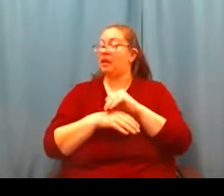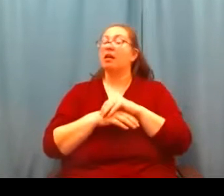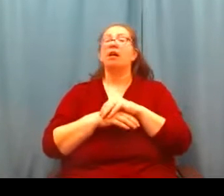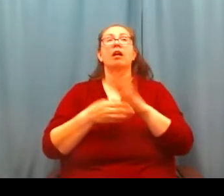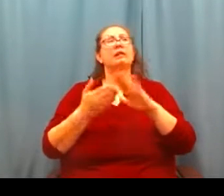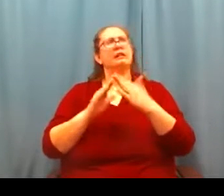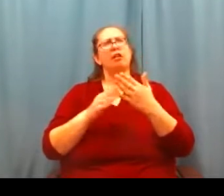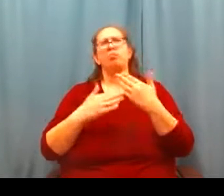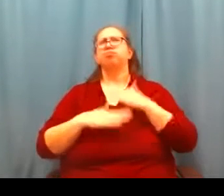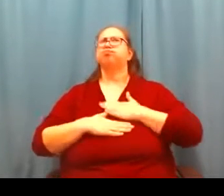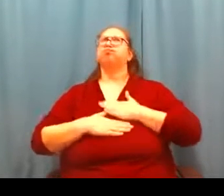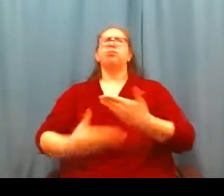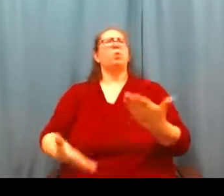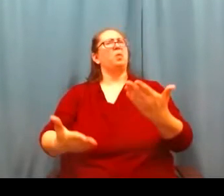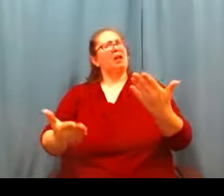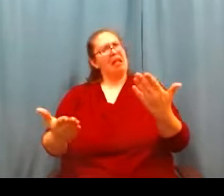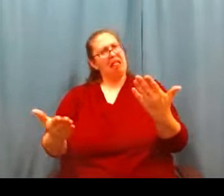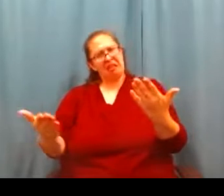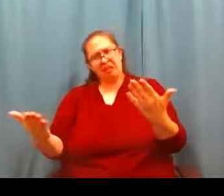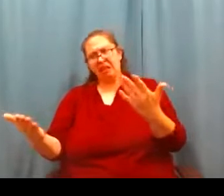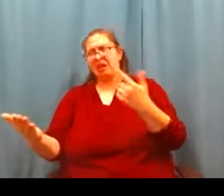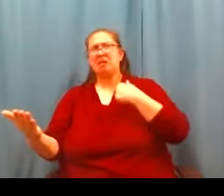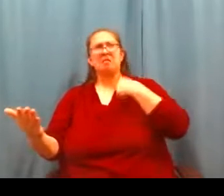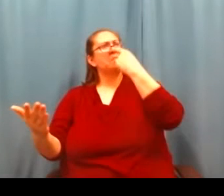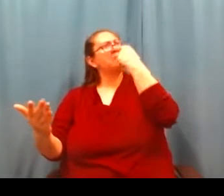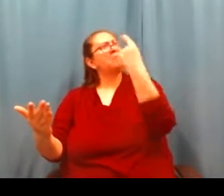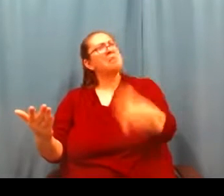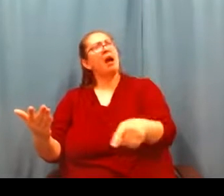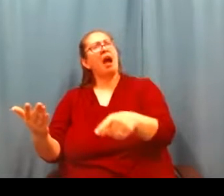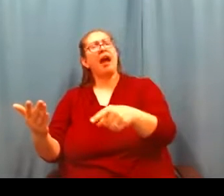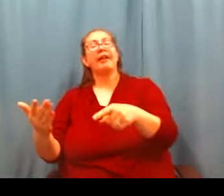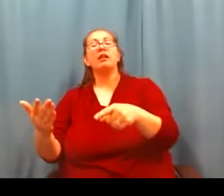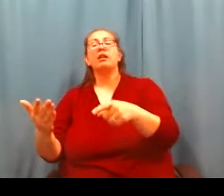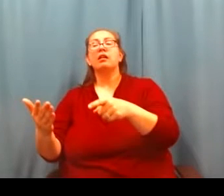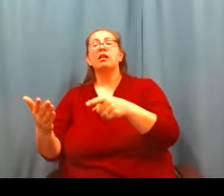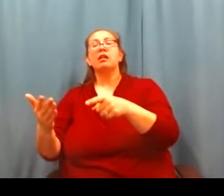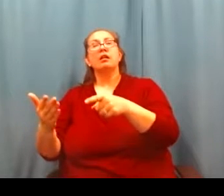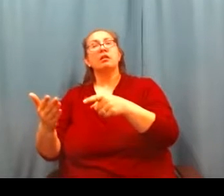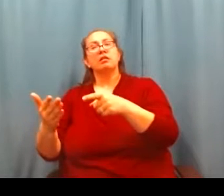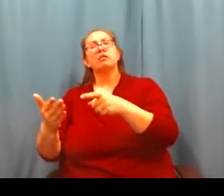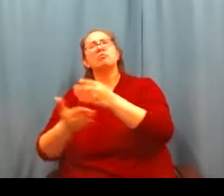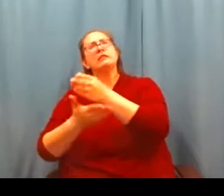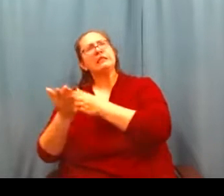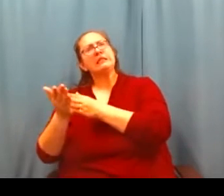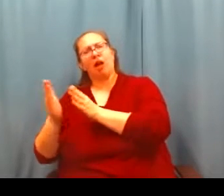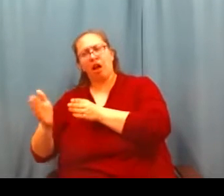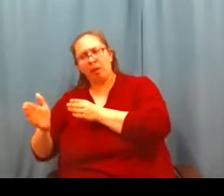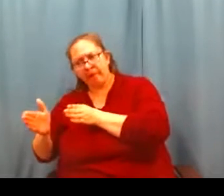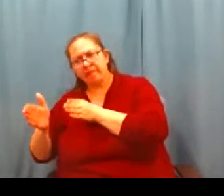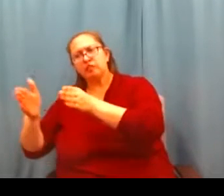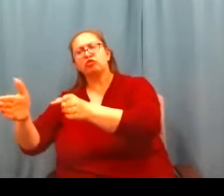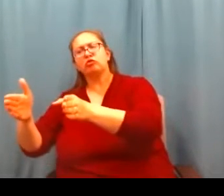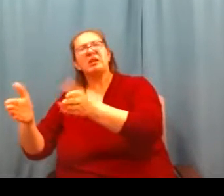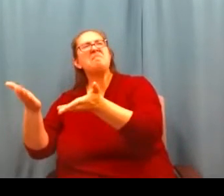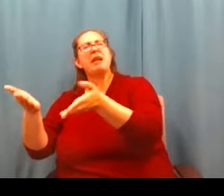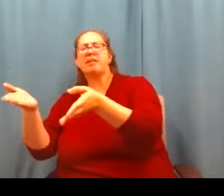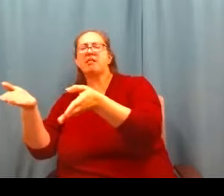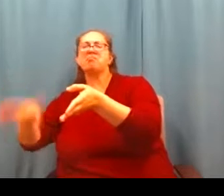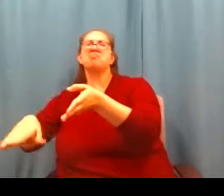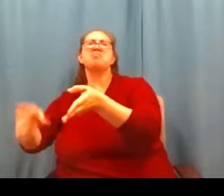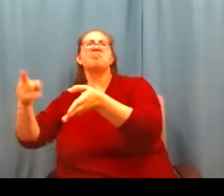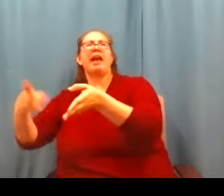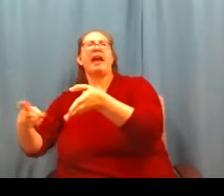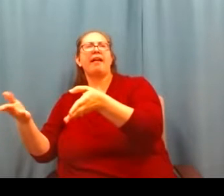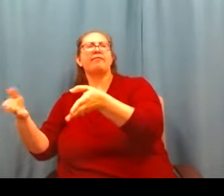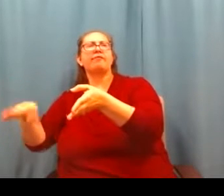willing to close down parts of or sections of streets in areas to allow